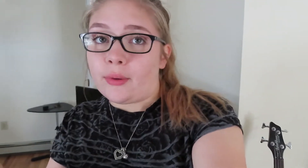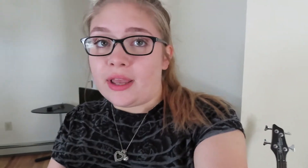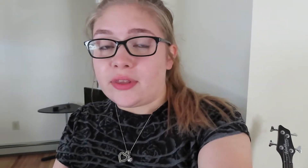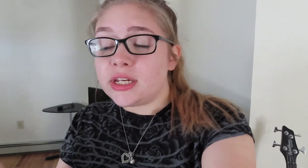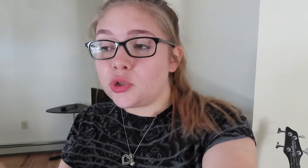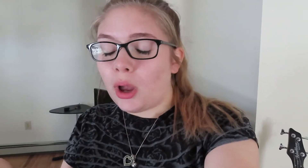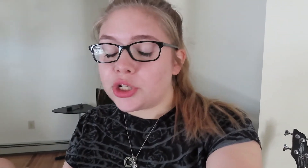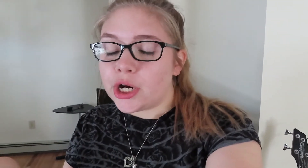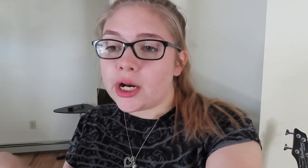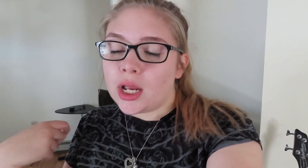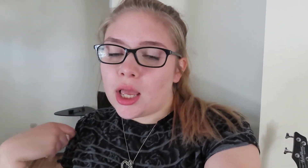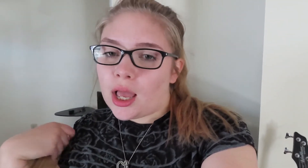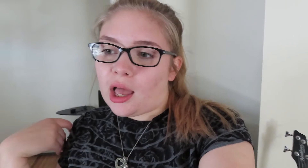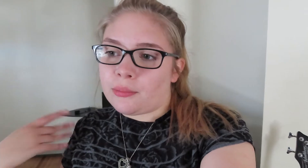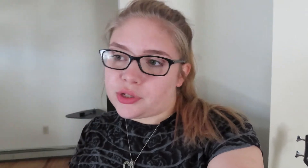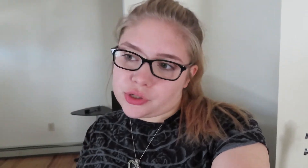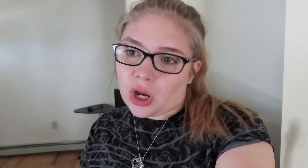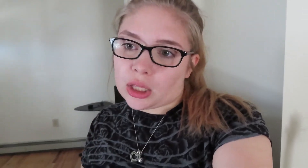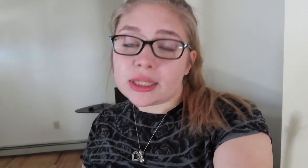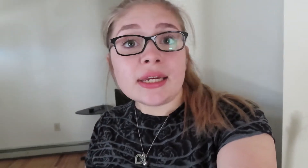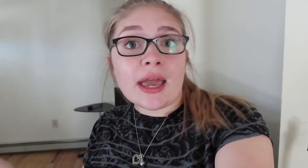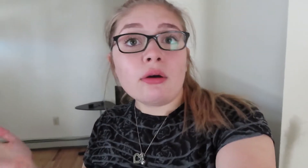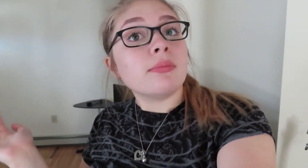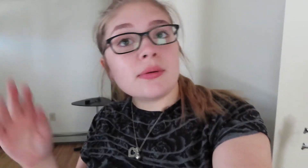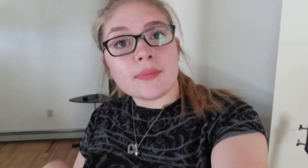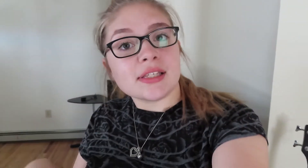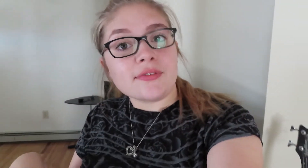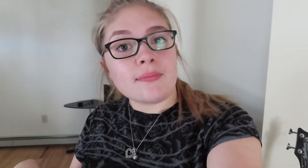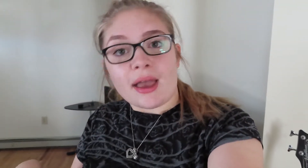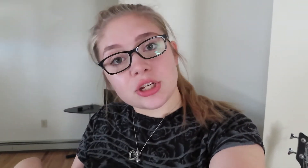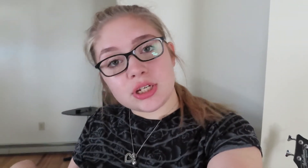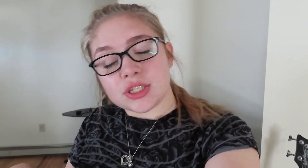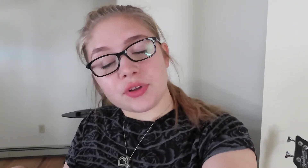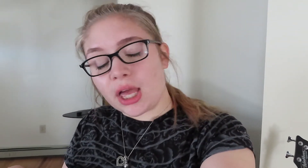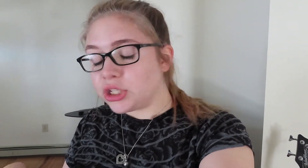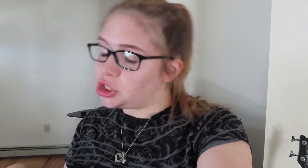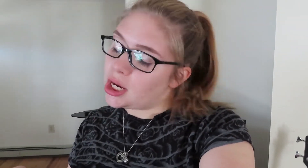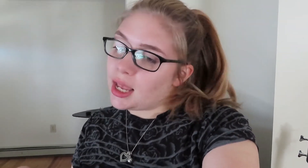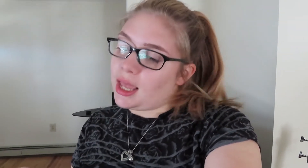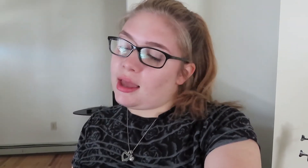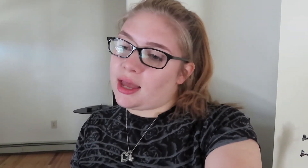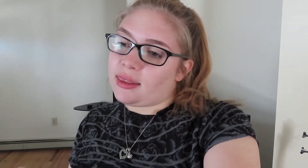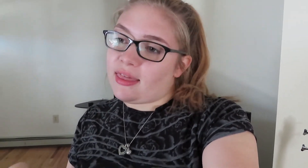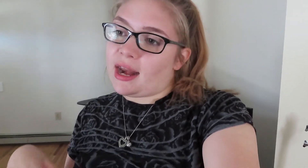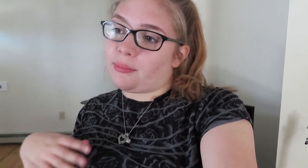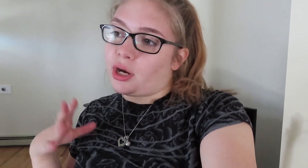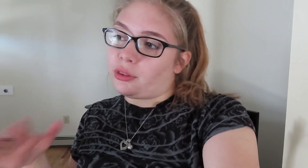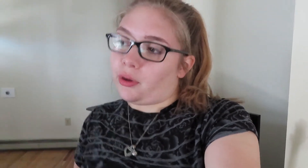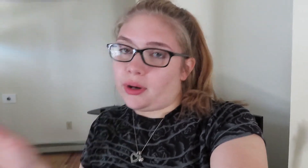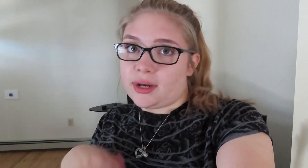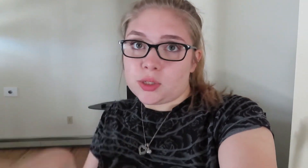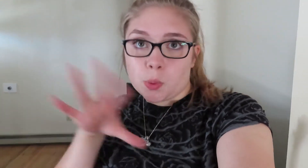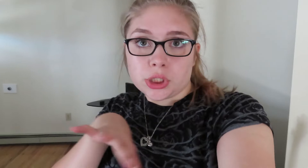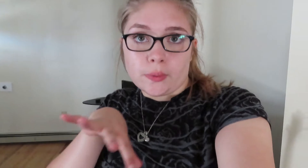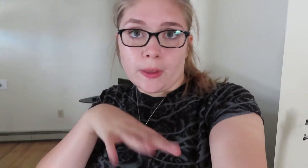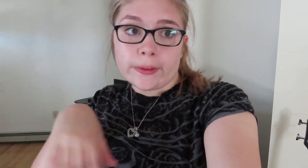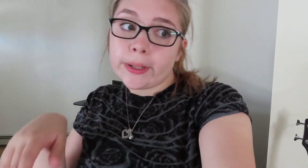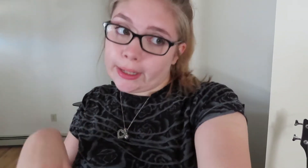that were in the dishwasher um because those are all clean now i'm gonna make myself some mac and cheese for lunch and then i'm gonna load the dishwasher with all the dirty